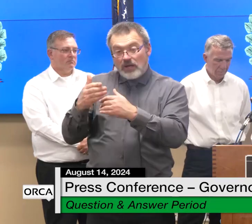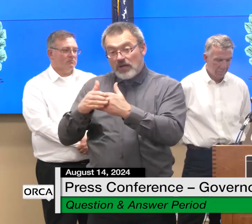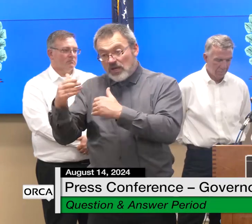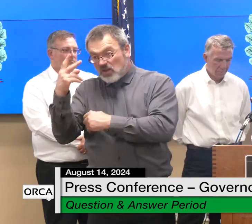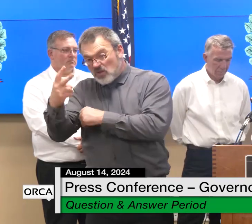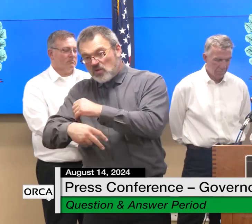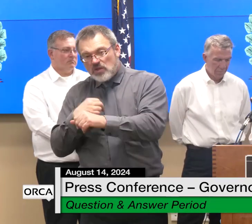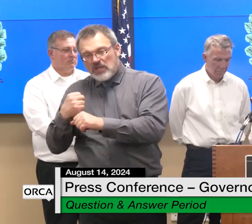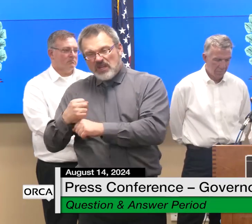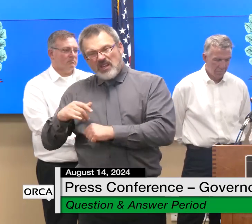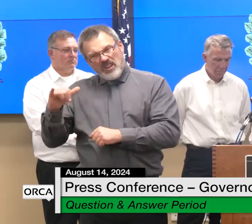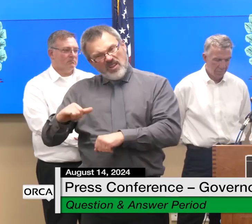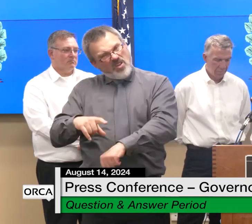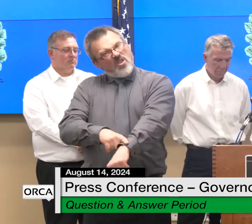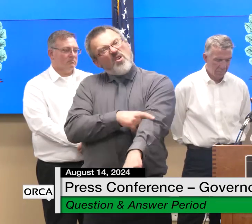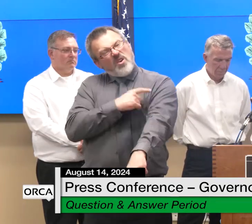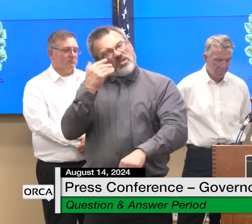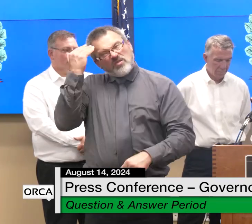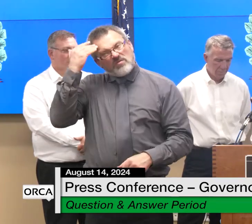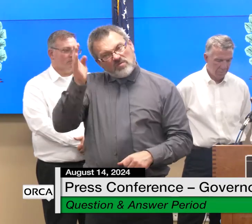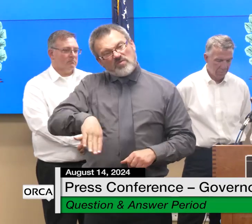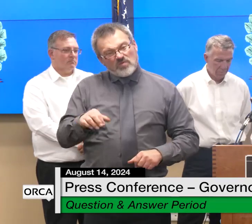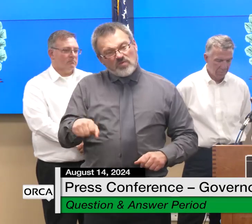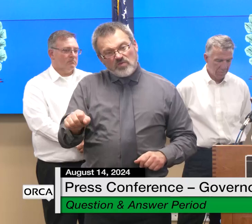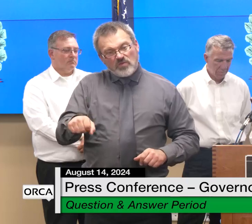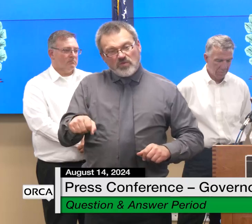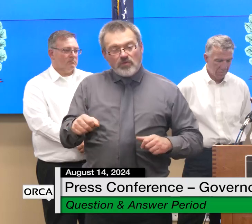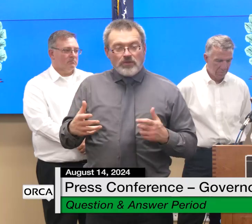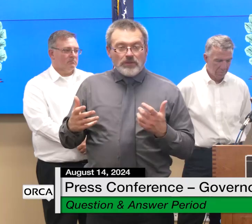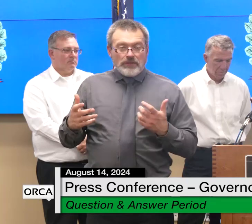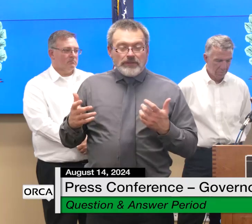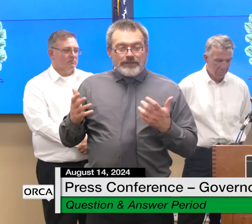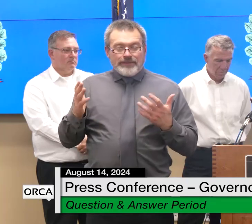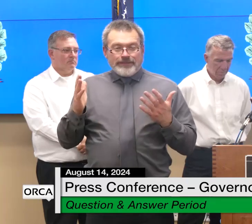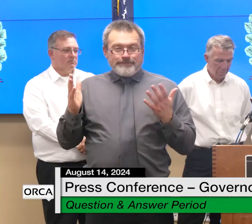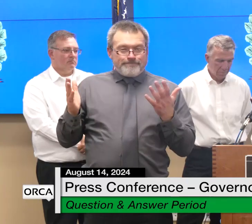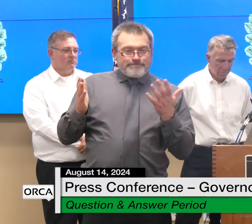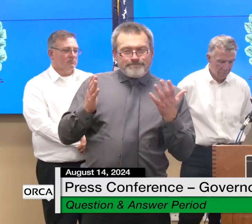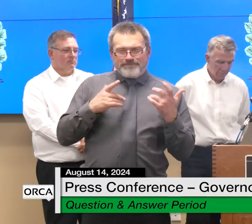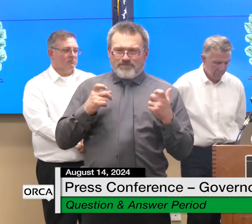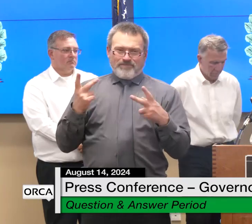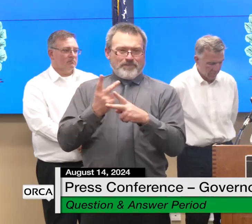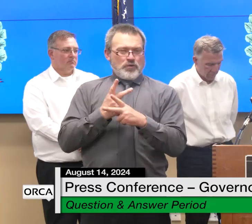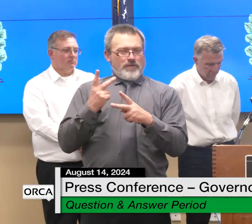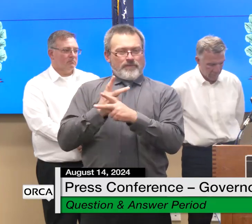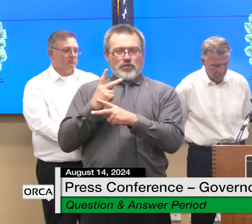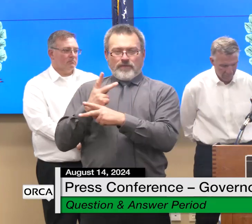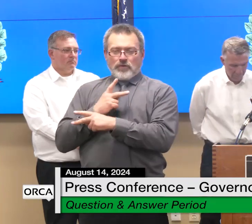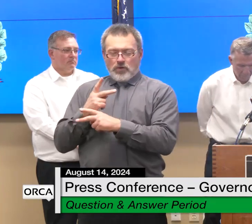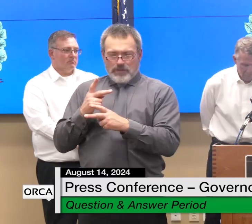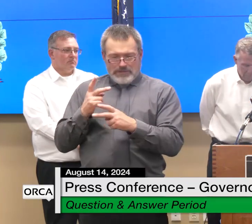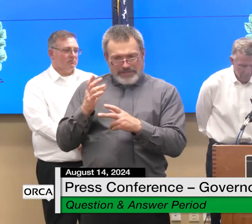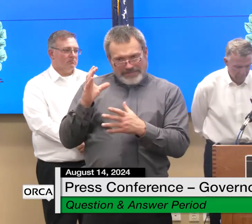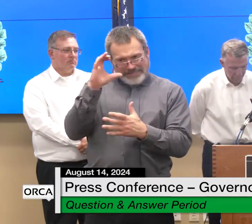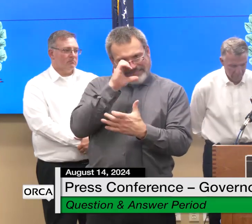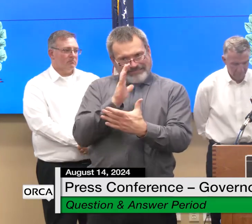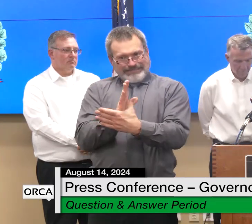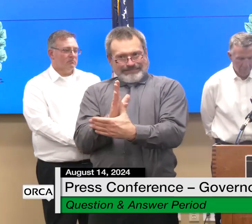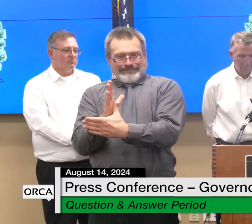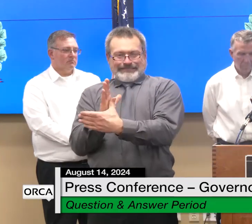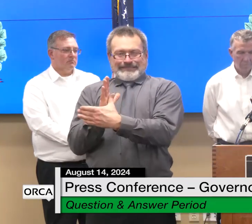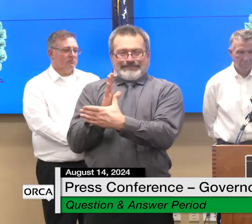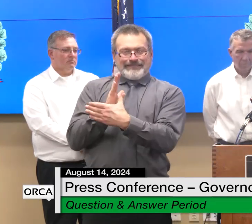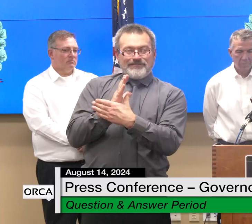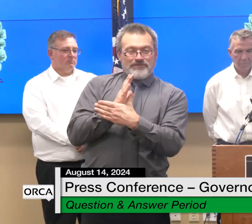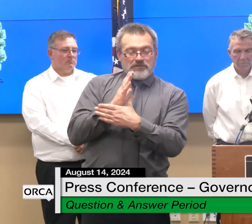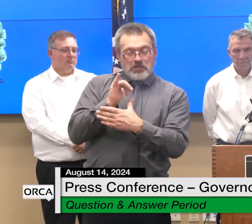that we need to work with them and figure out what the medium term looks like. So we're defining medium term in this case as after October.